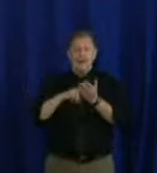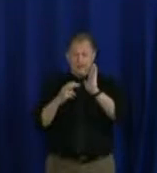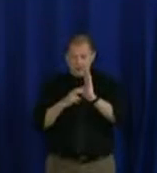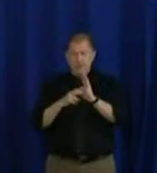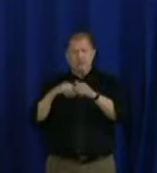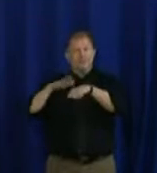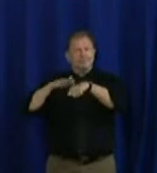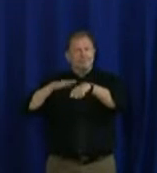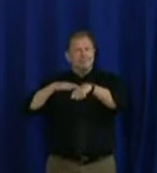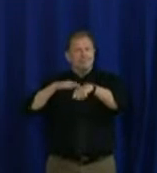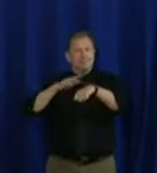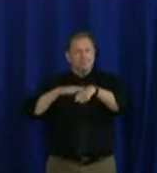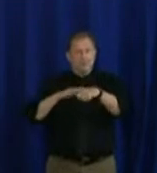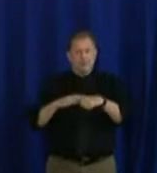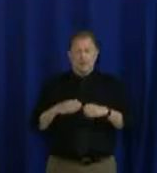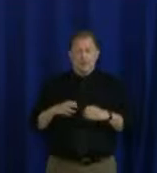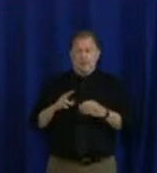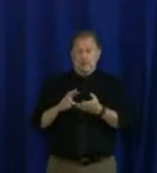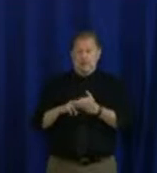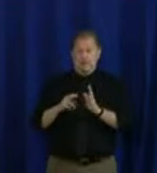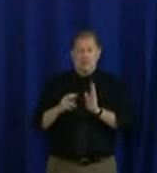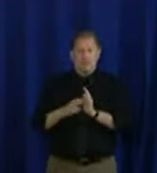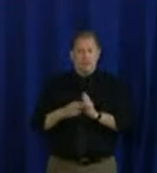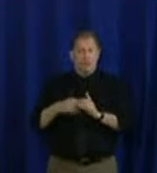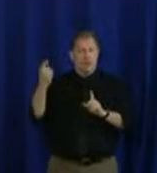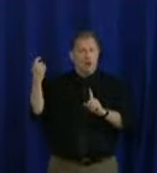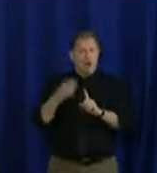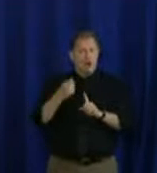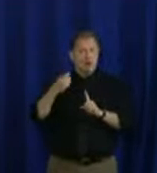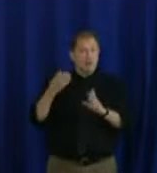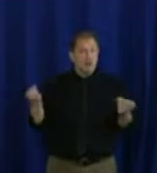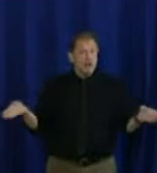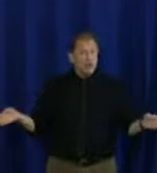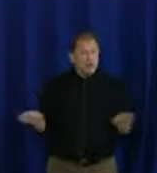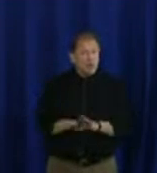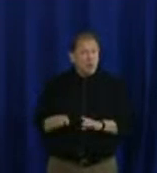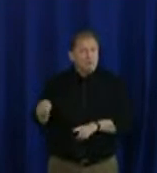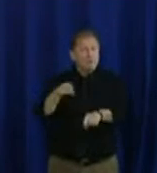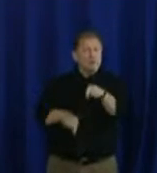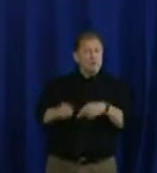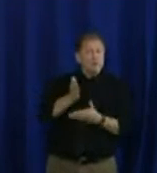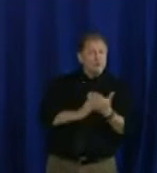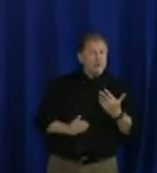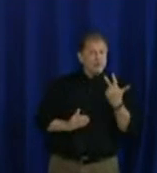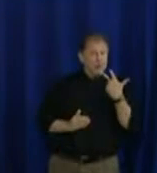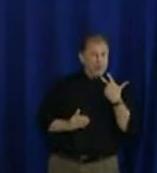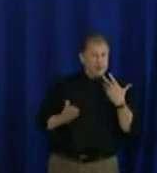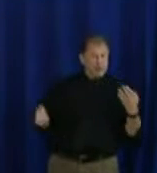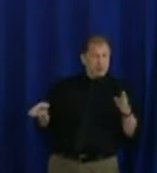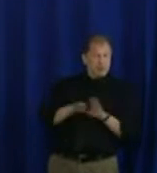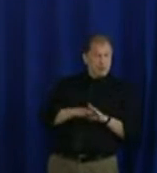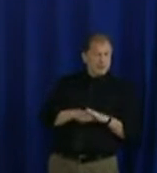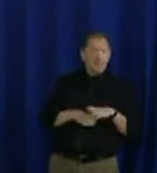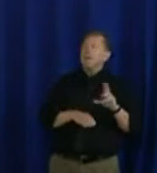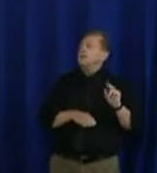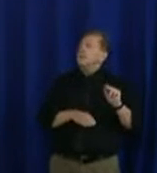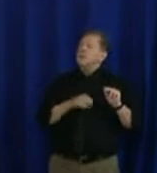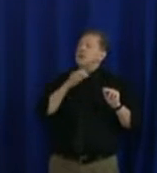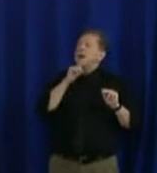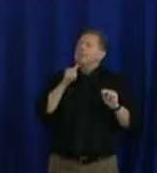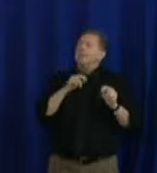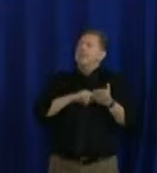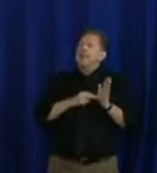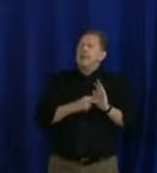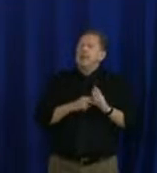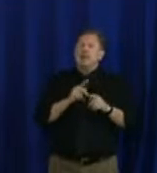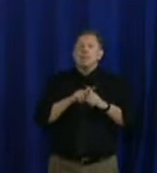back in a state. It does not equal an automatic rollback. What we do when we are over 200 new cases